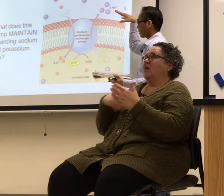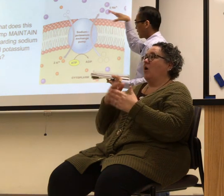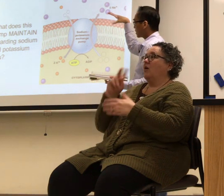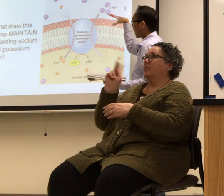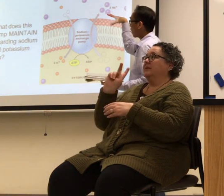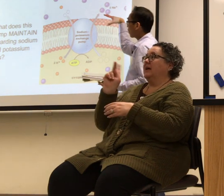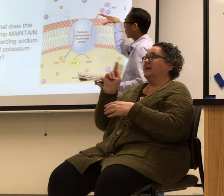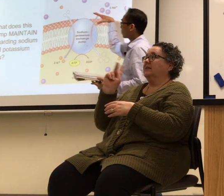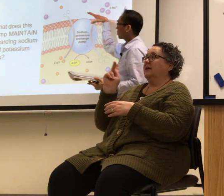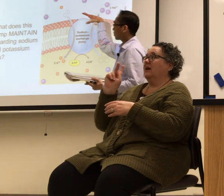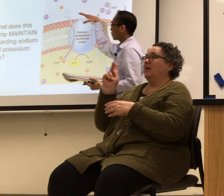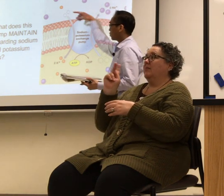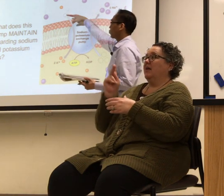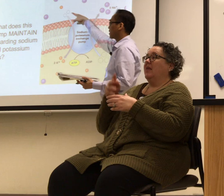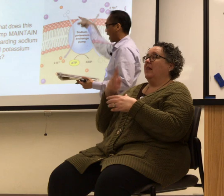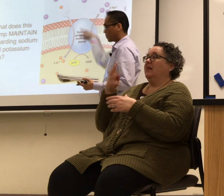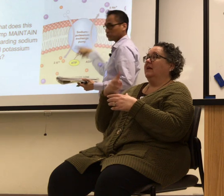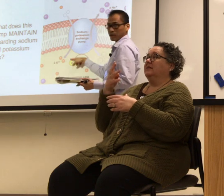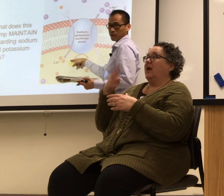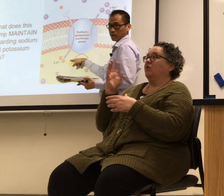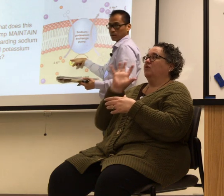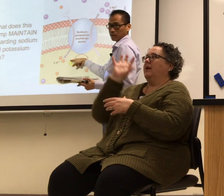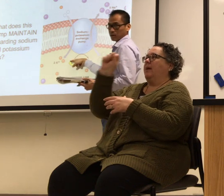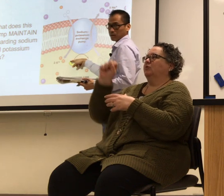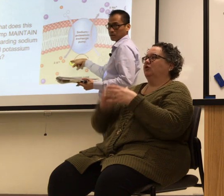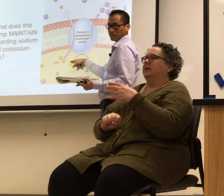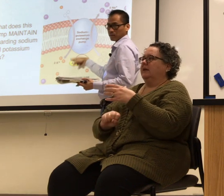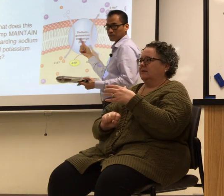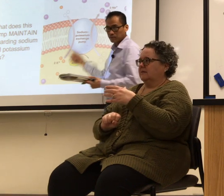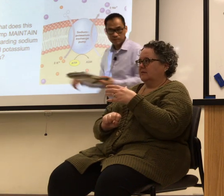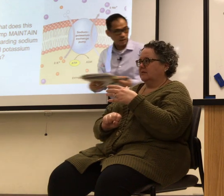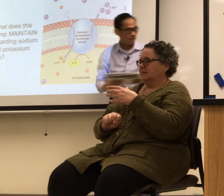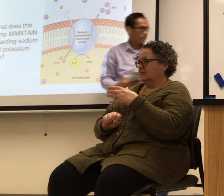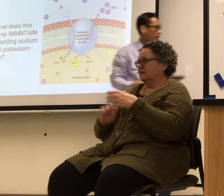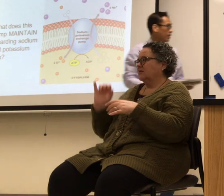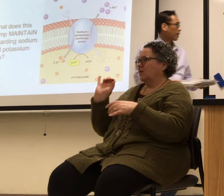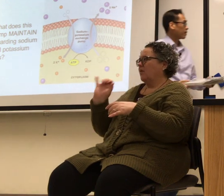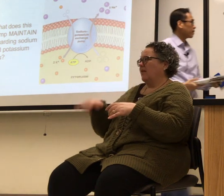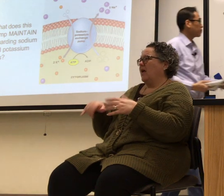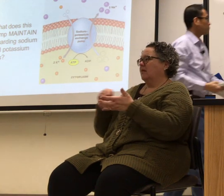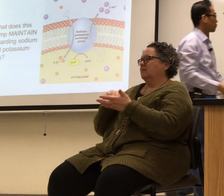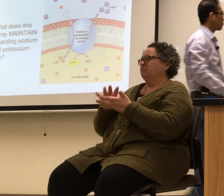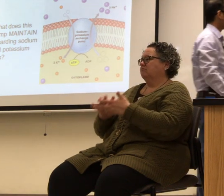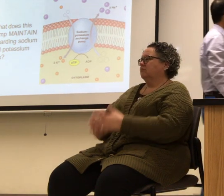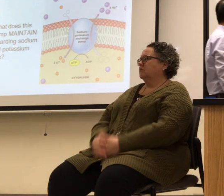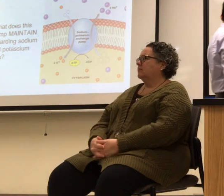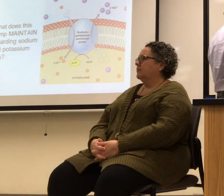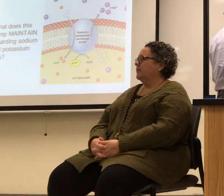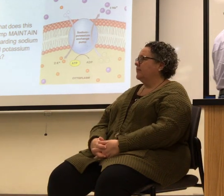potassium that leaks out, you recapture it. Okay, so let's kind of write that down.